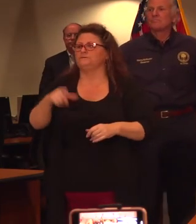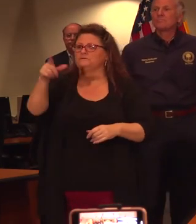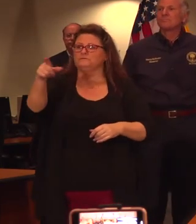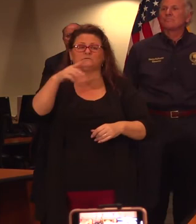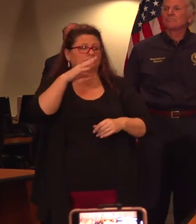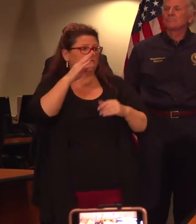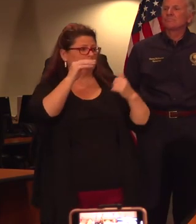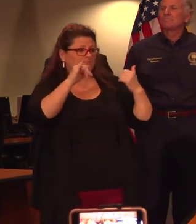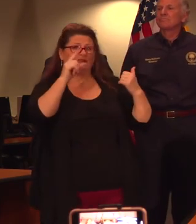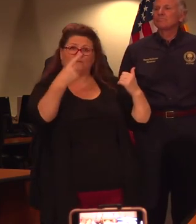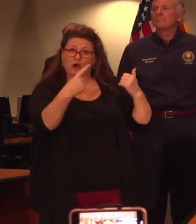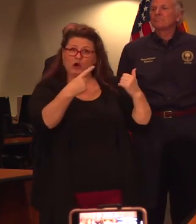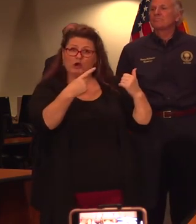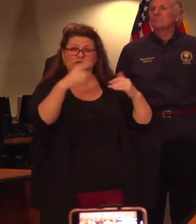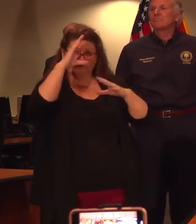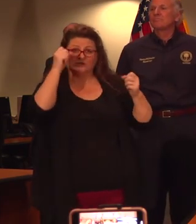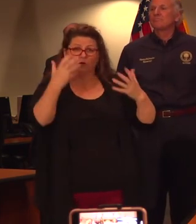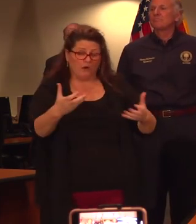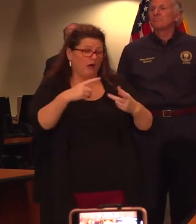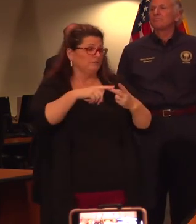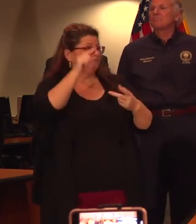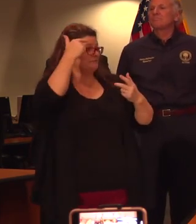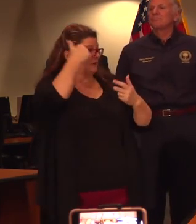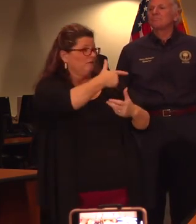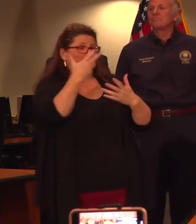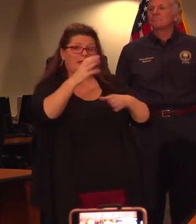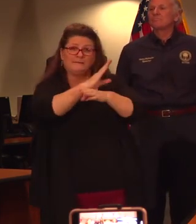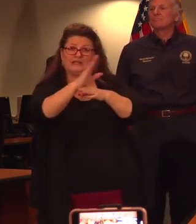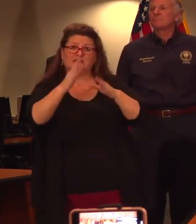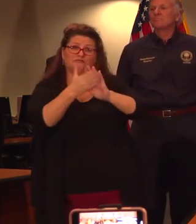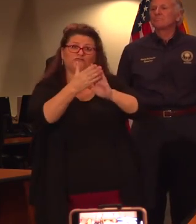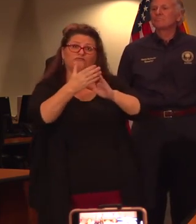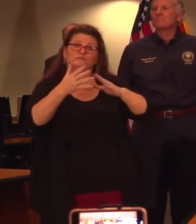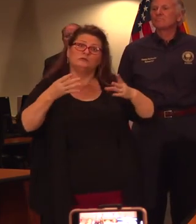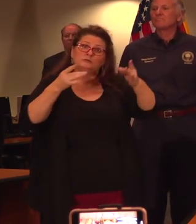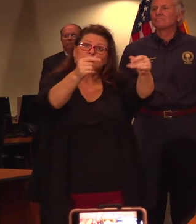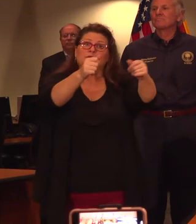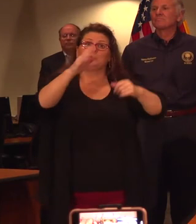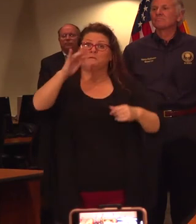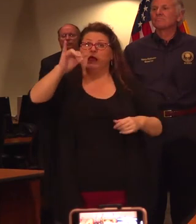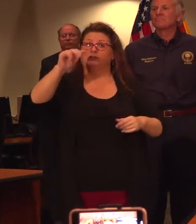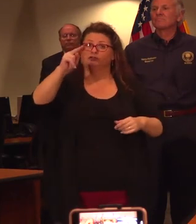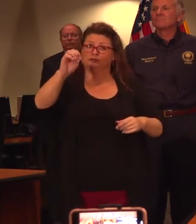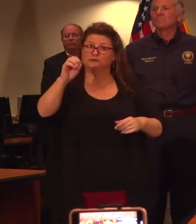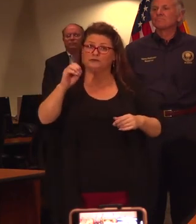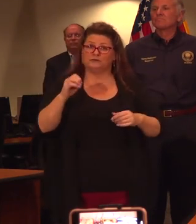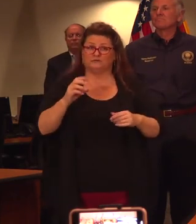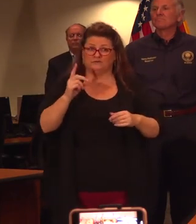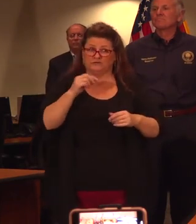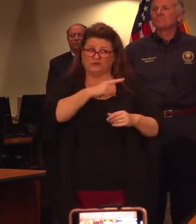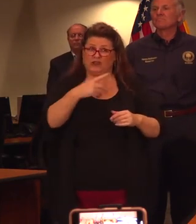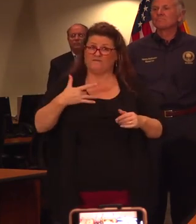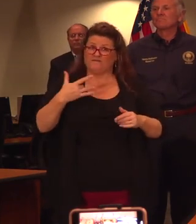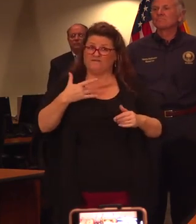by the president. The governor says he wants to have the businesses back and humming by June. Do you have any concerns about that kind of thing? Do you think it's a little premature?